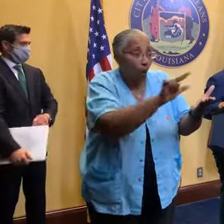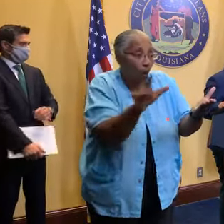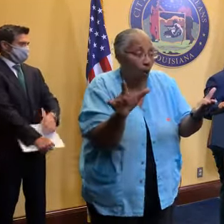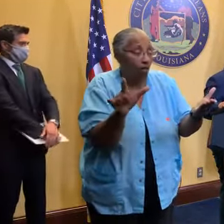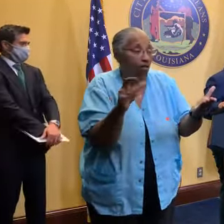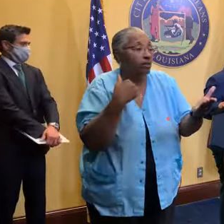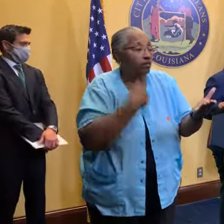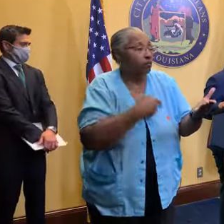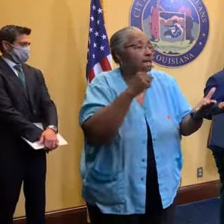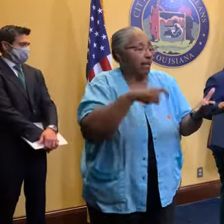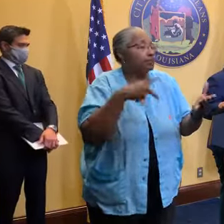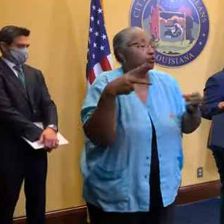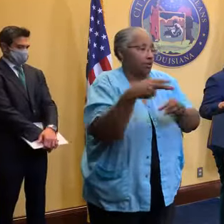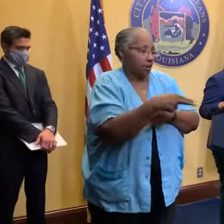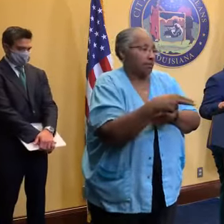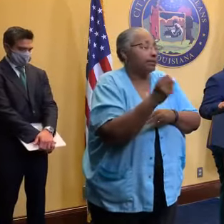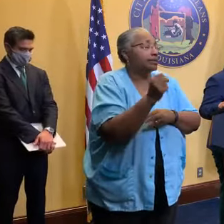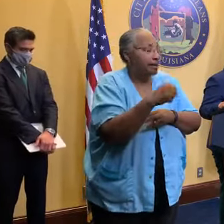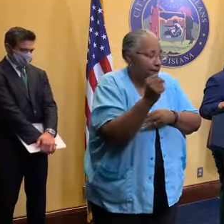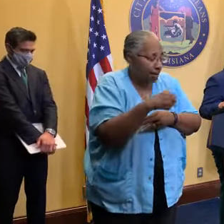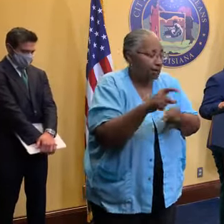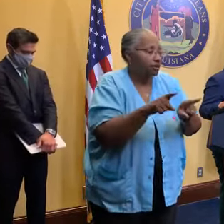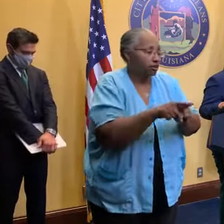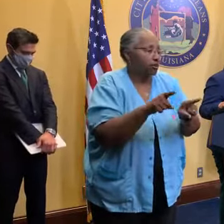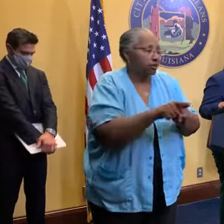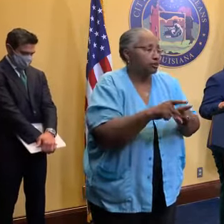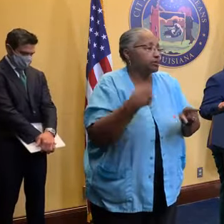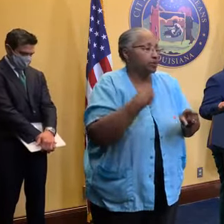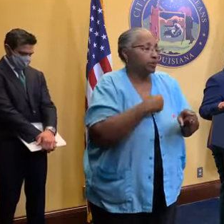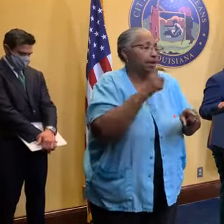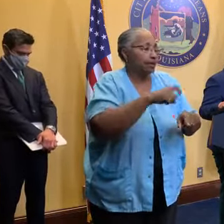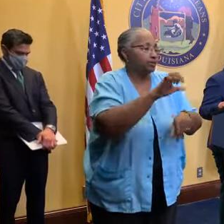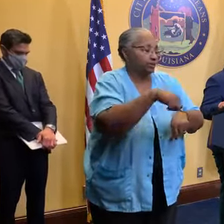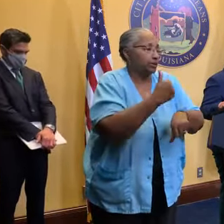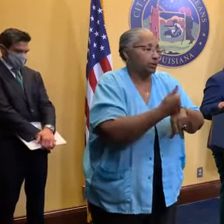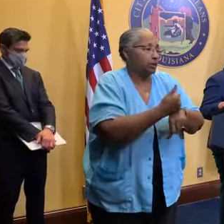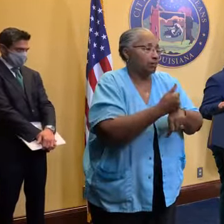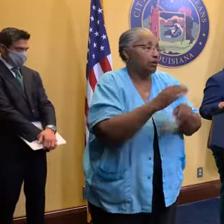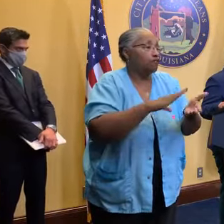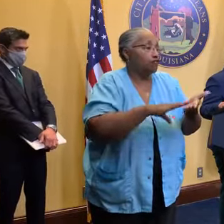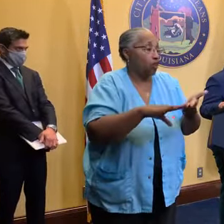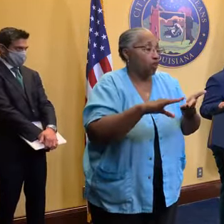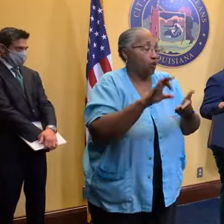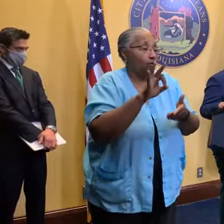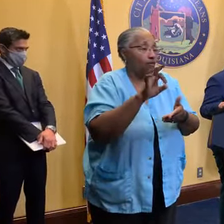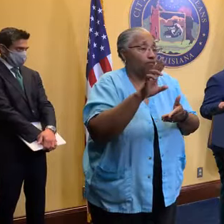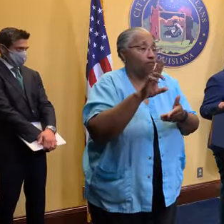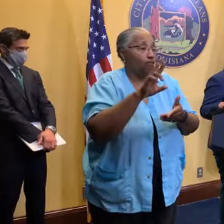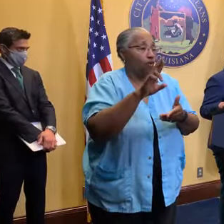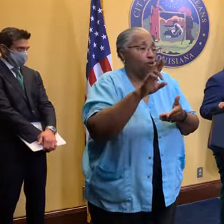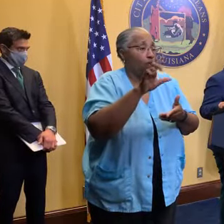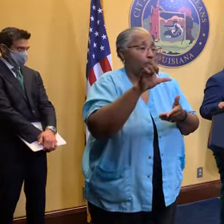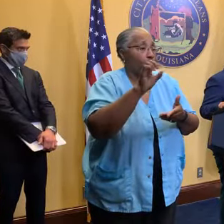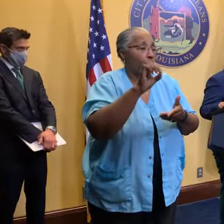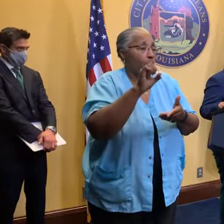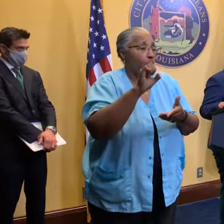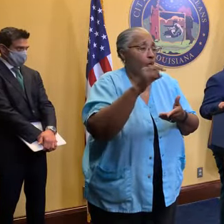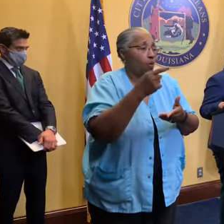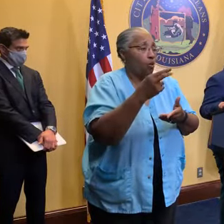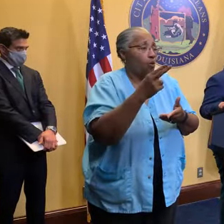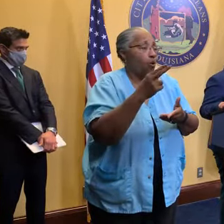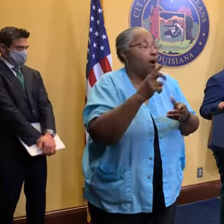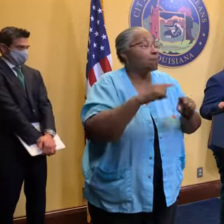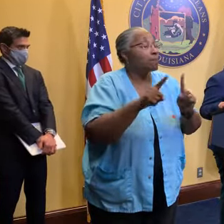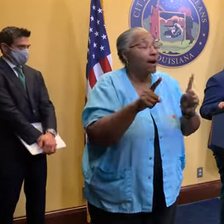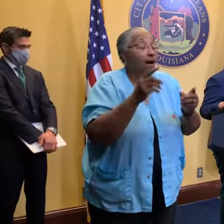we've had to make cuts and yes, implement furloughs. However, data doesn't show at all that services